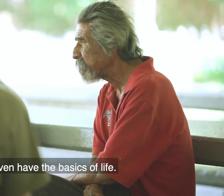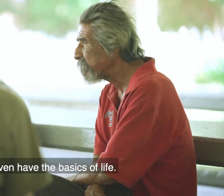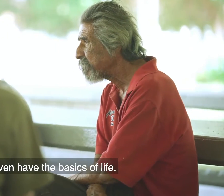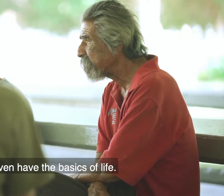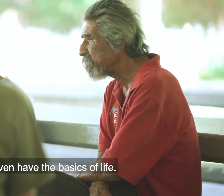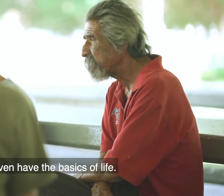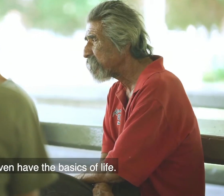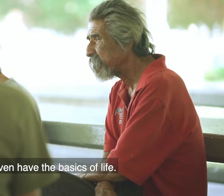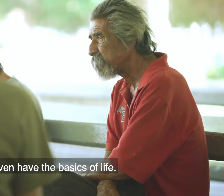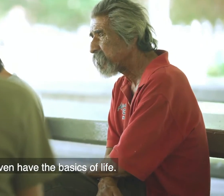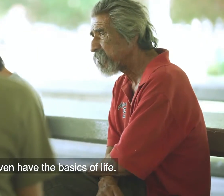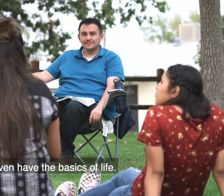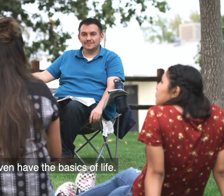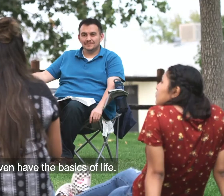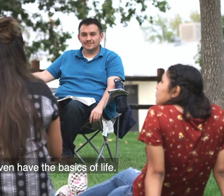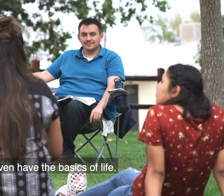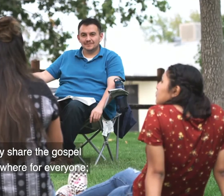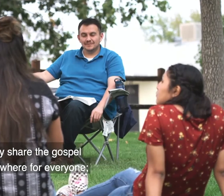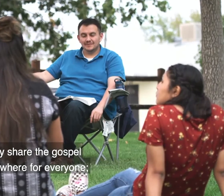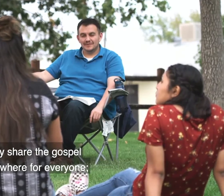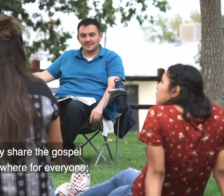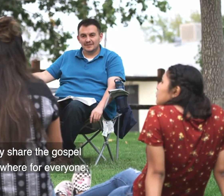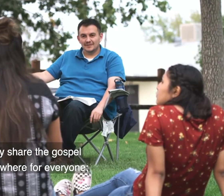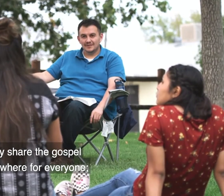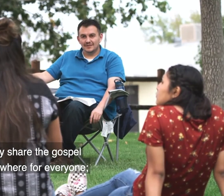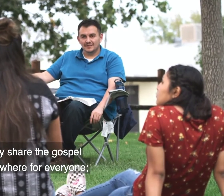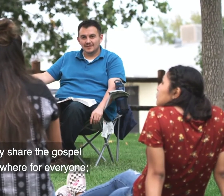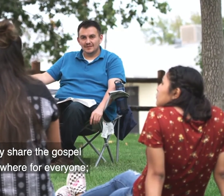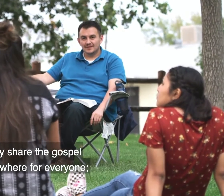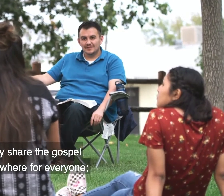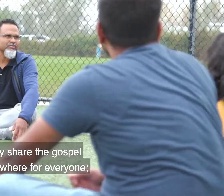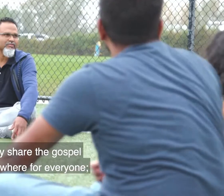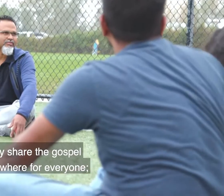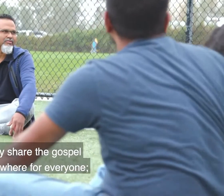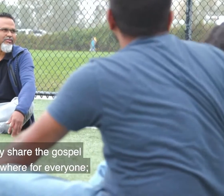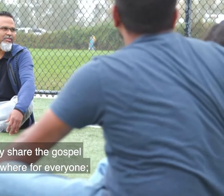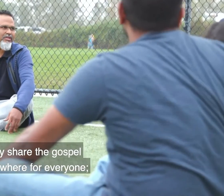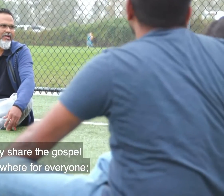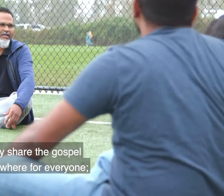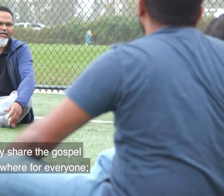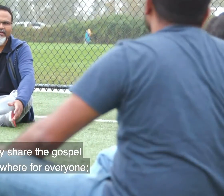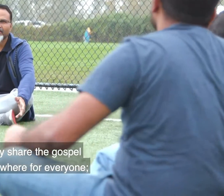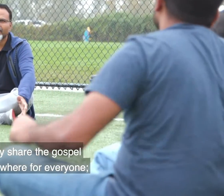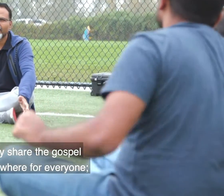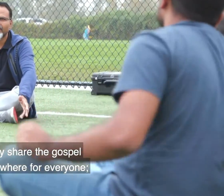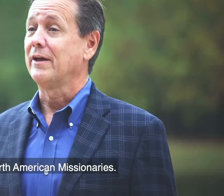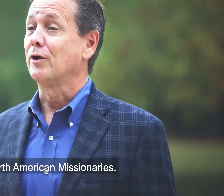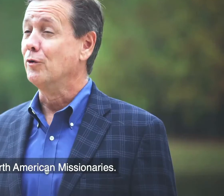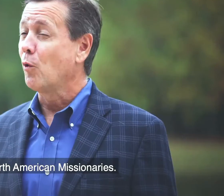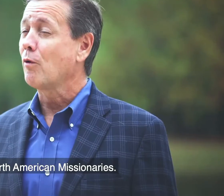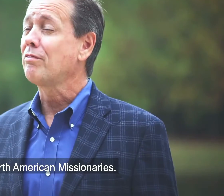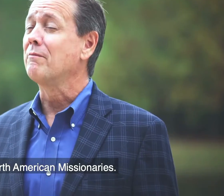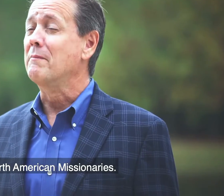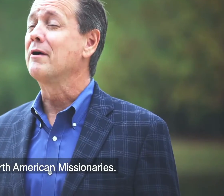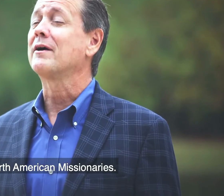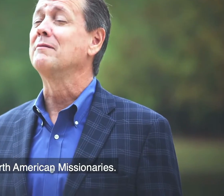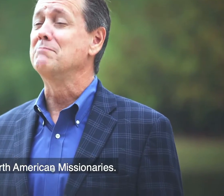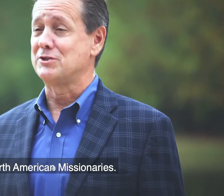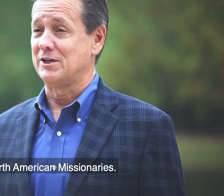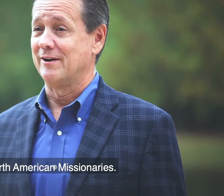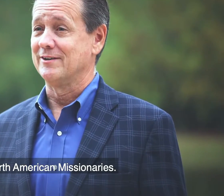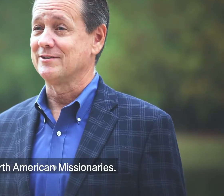even have the basics of life. They share the gospel everywhere for everyone. They are North